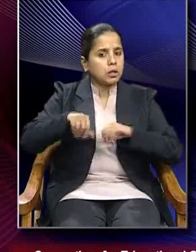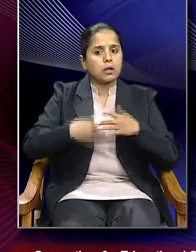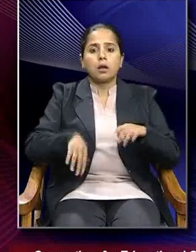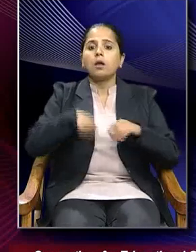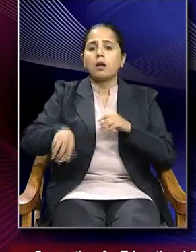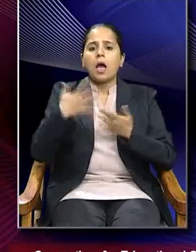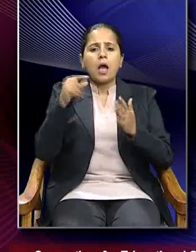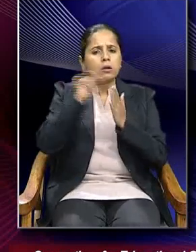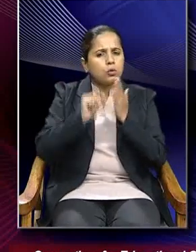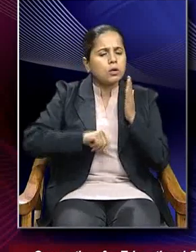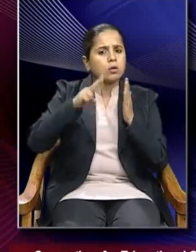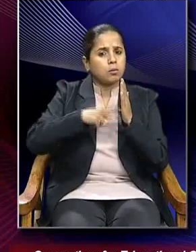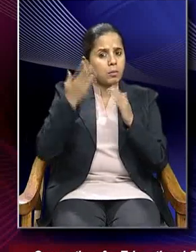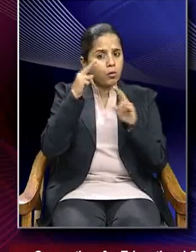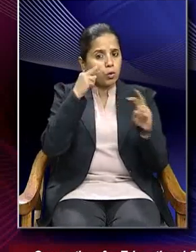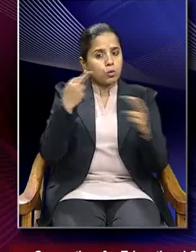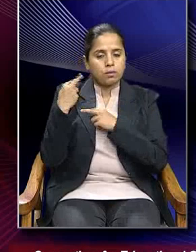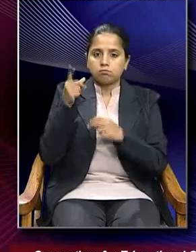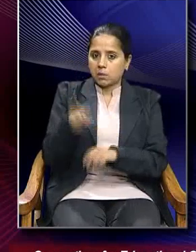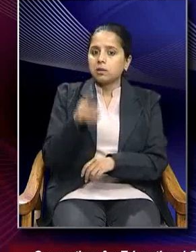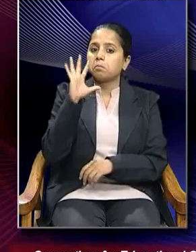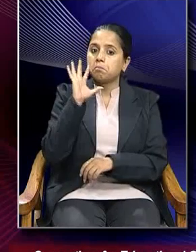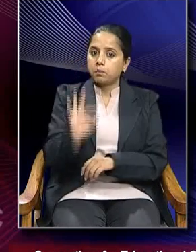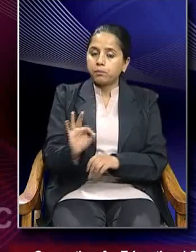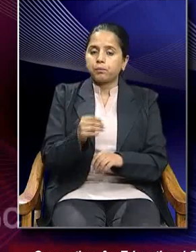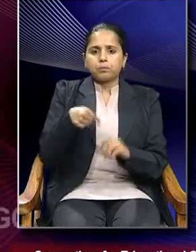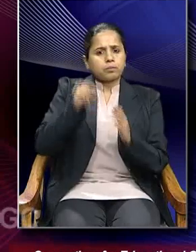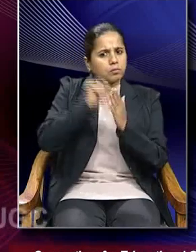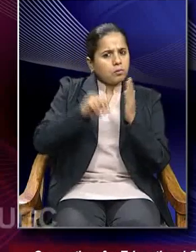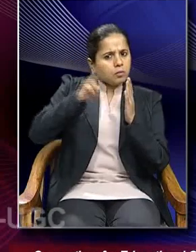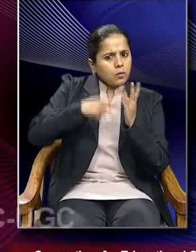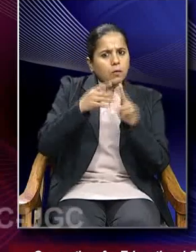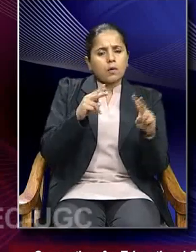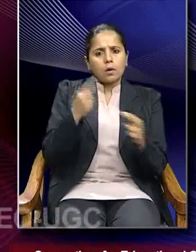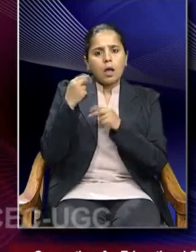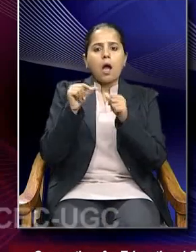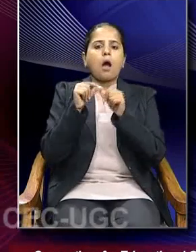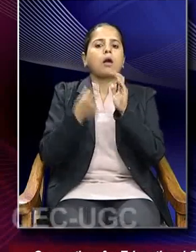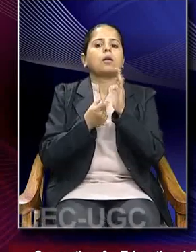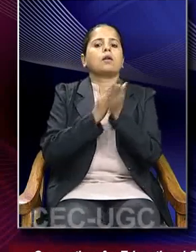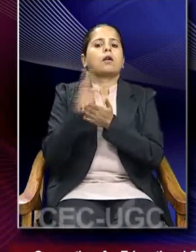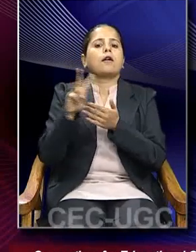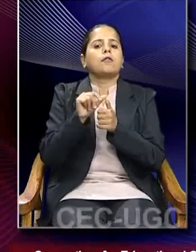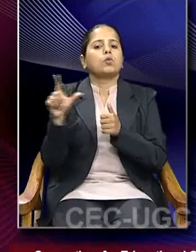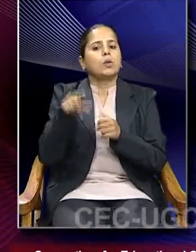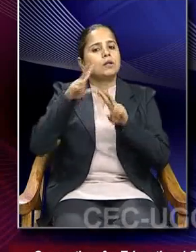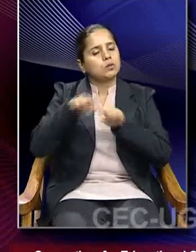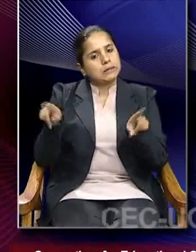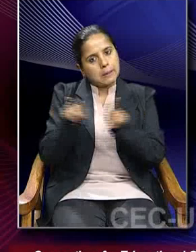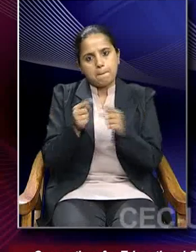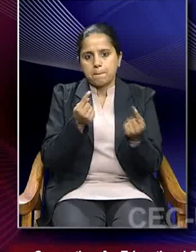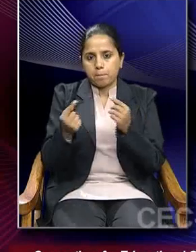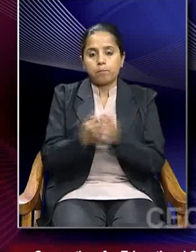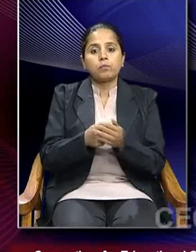is important. So literature review is also kind of doing archival research. Second importance